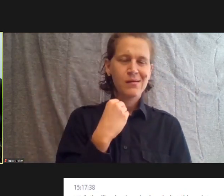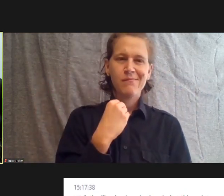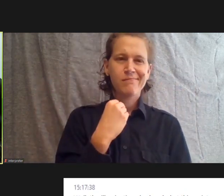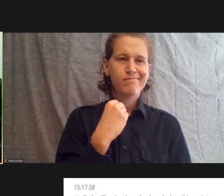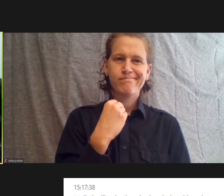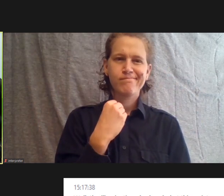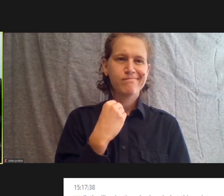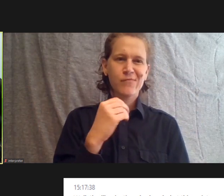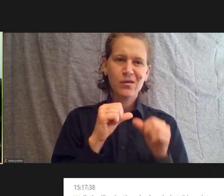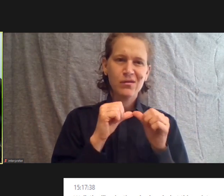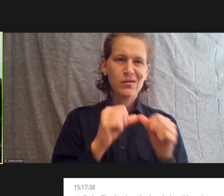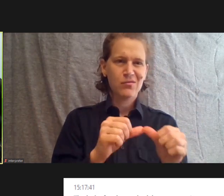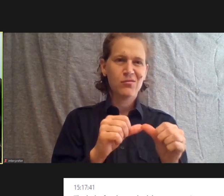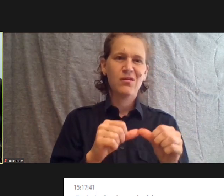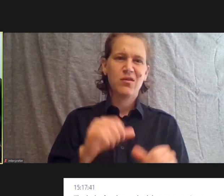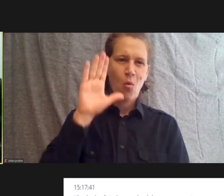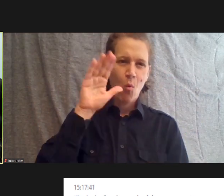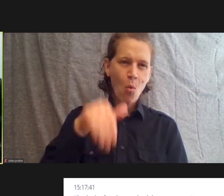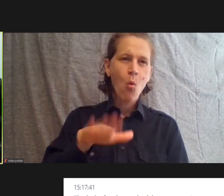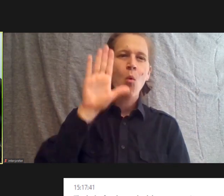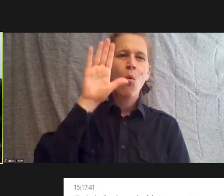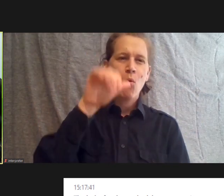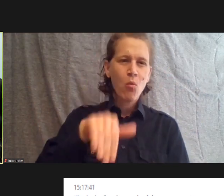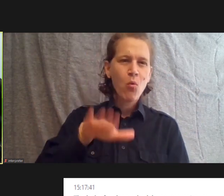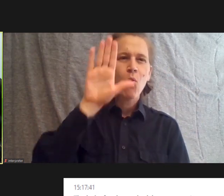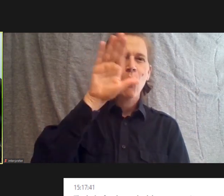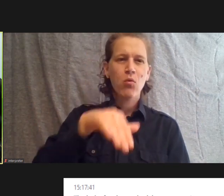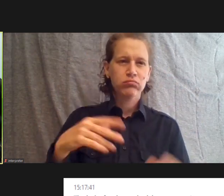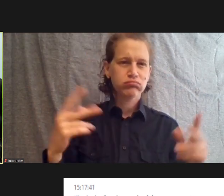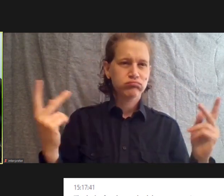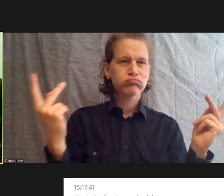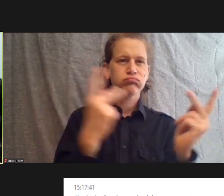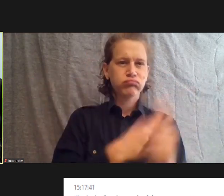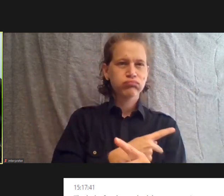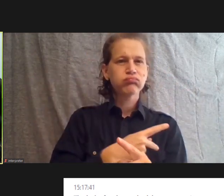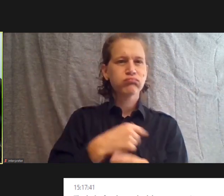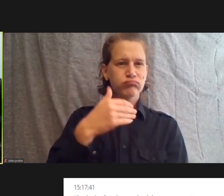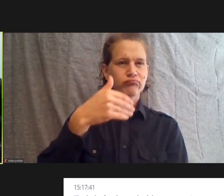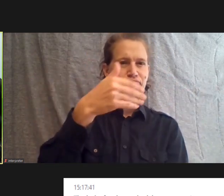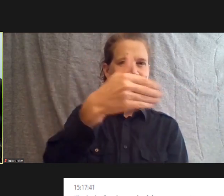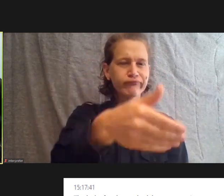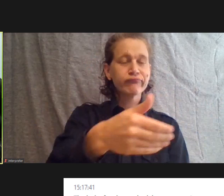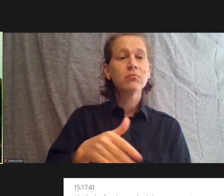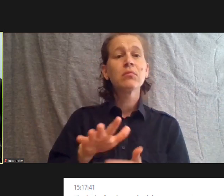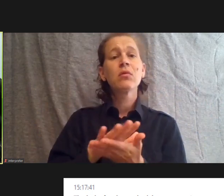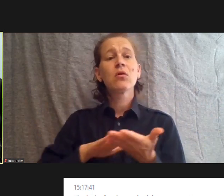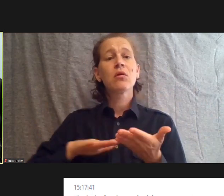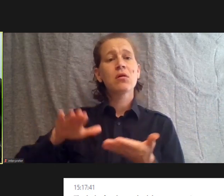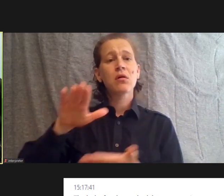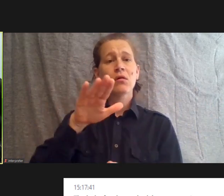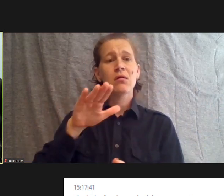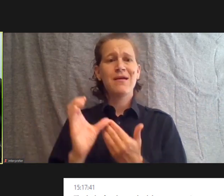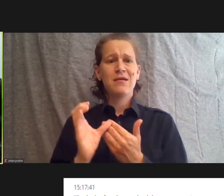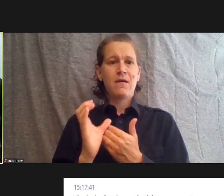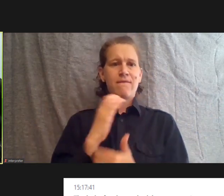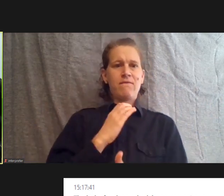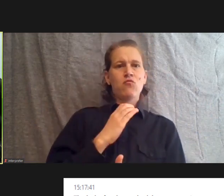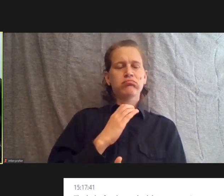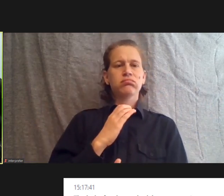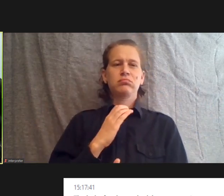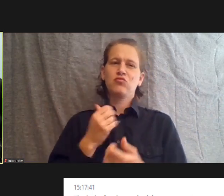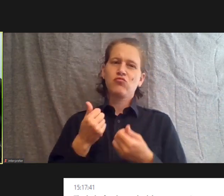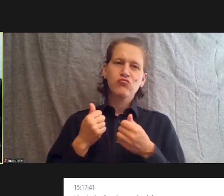away, but instead became more and more erratic. By college, I was forcing myself into a normal